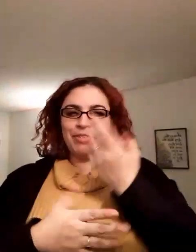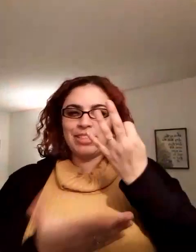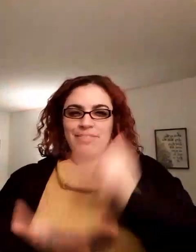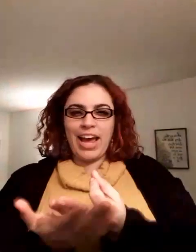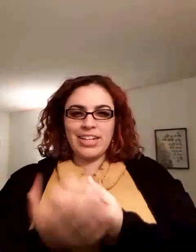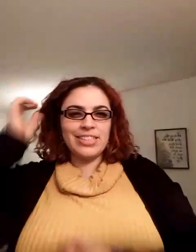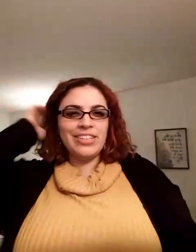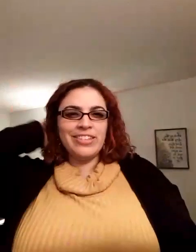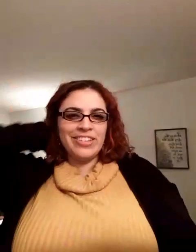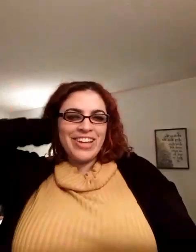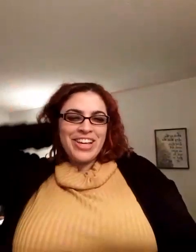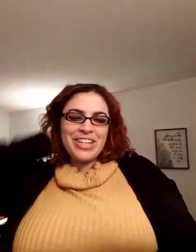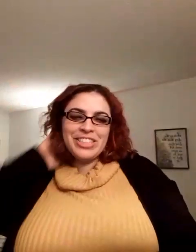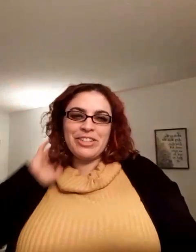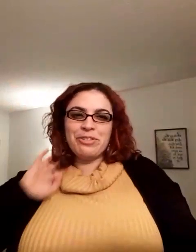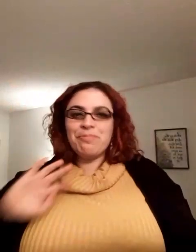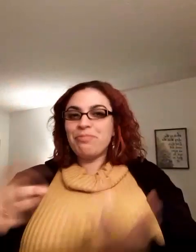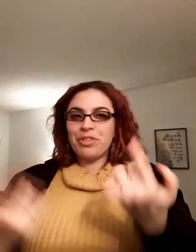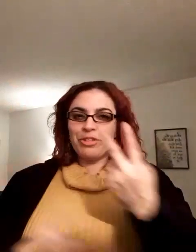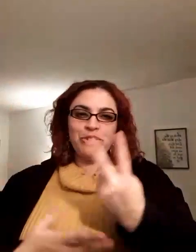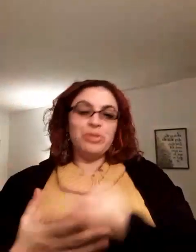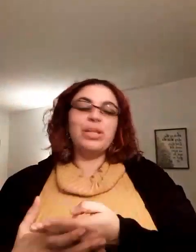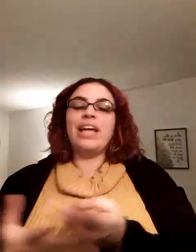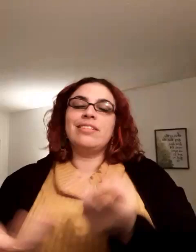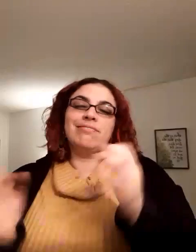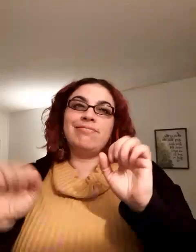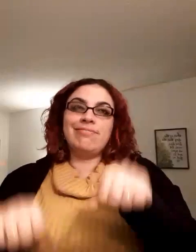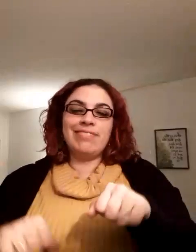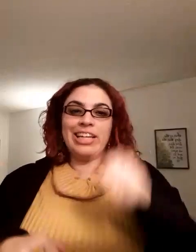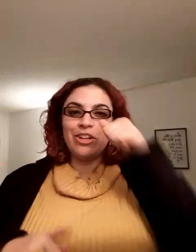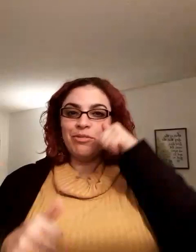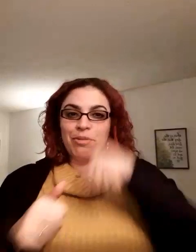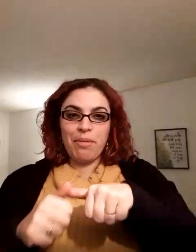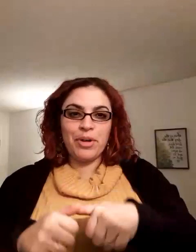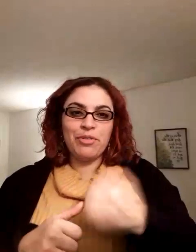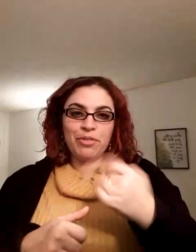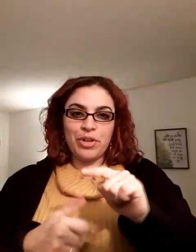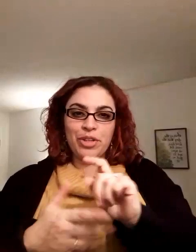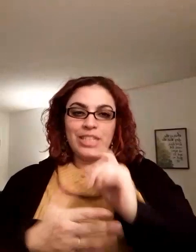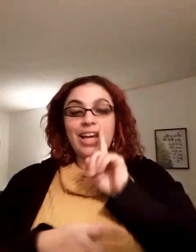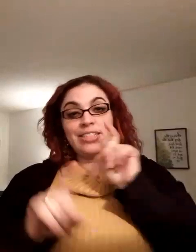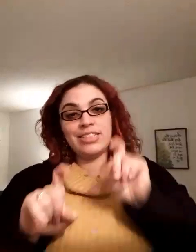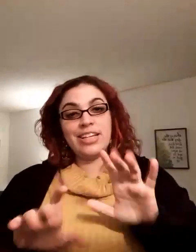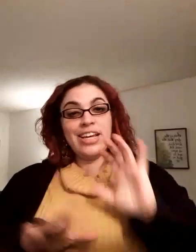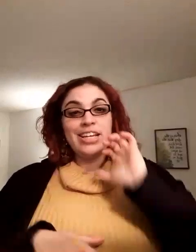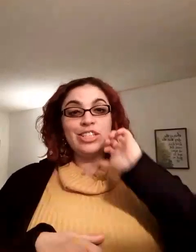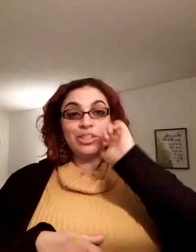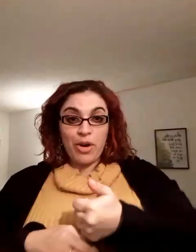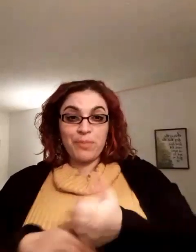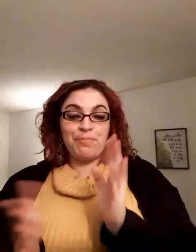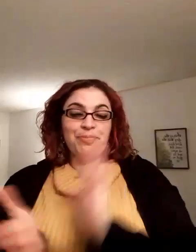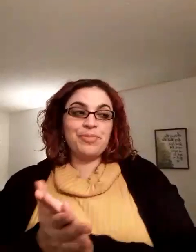his facts. So those are 2 that he could remember for the test tomorrow.